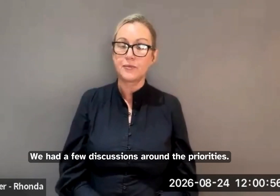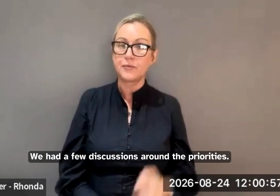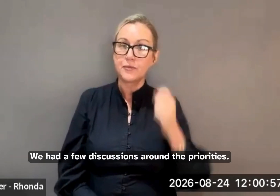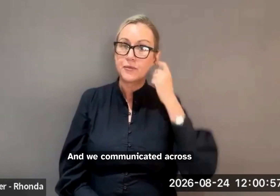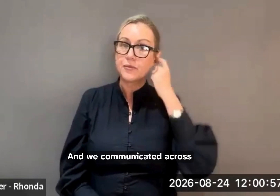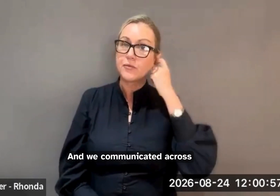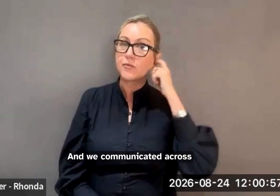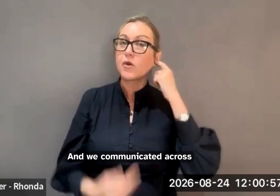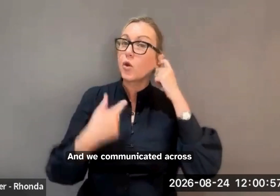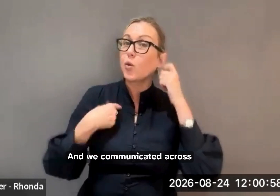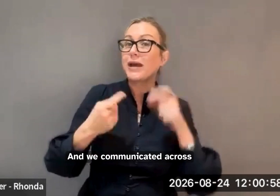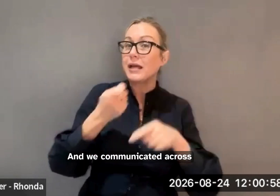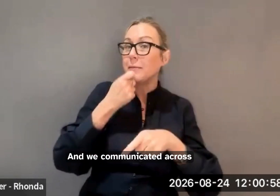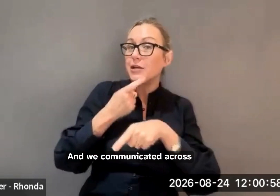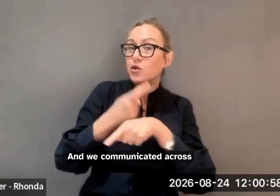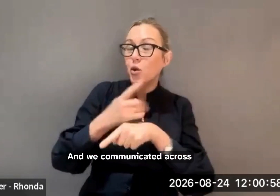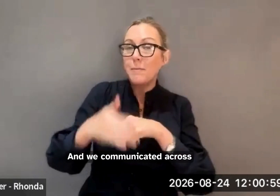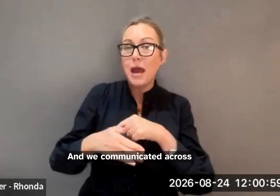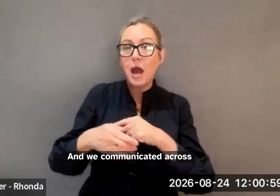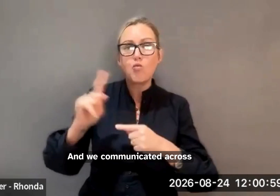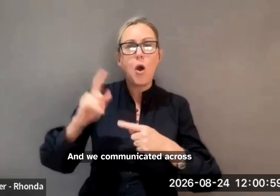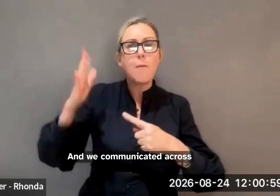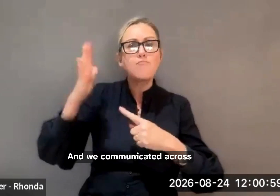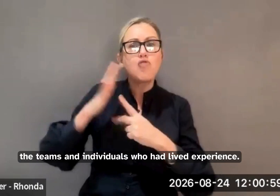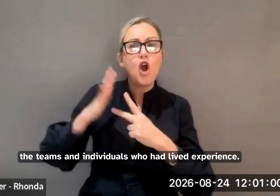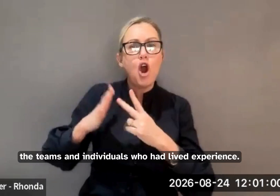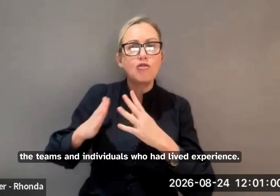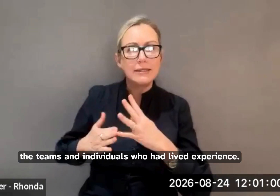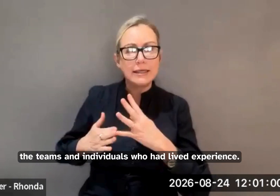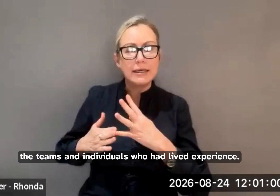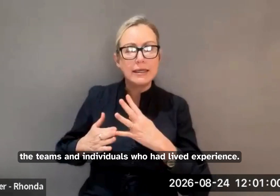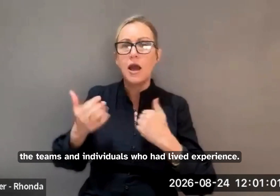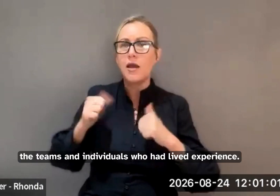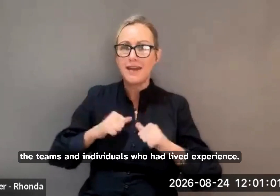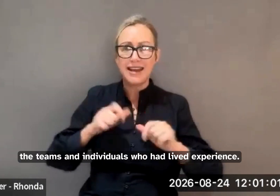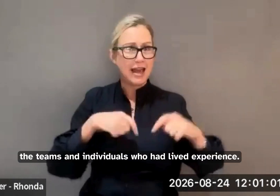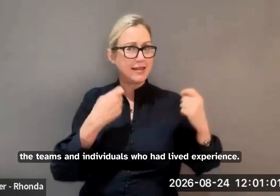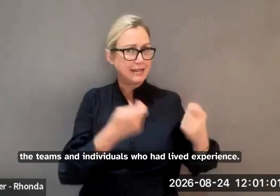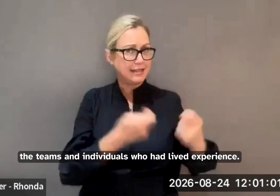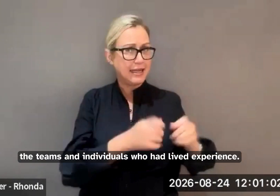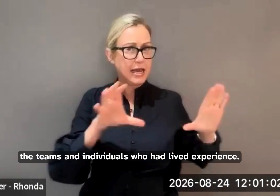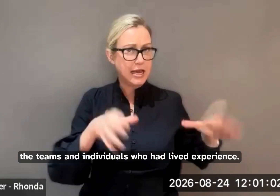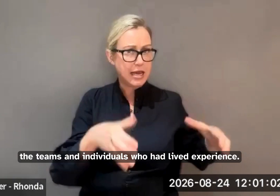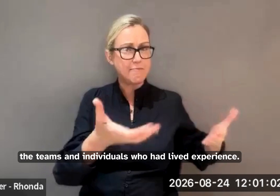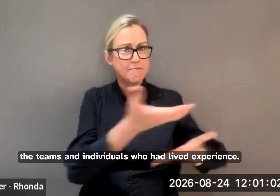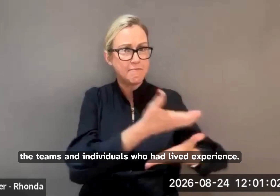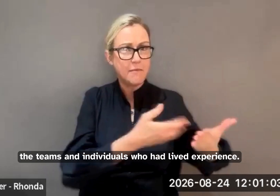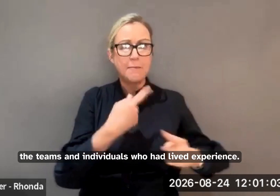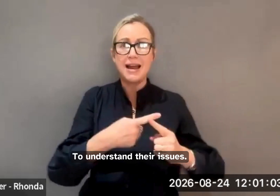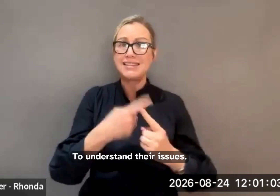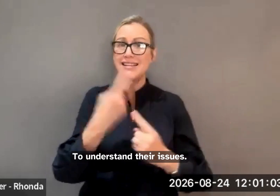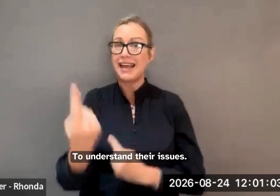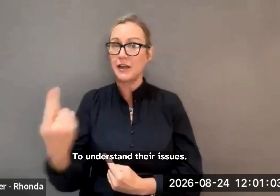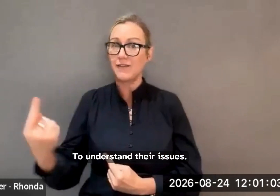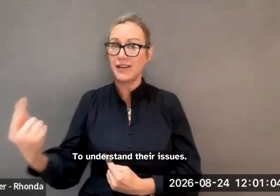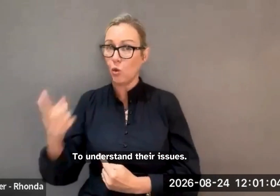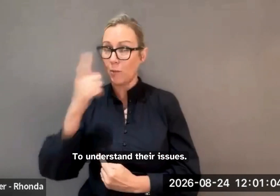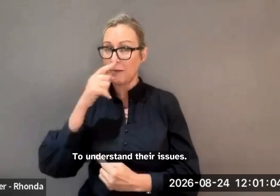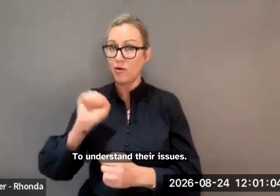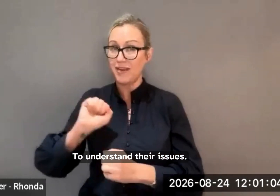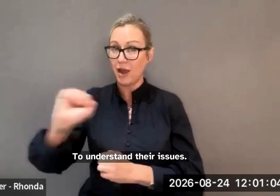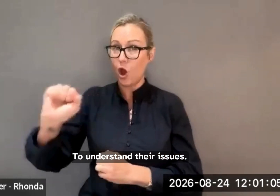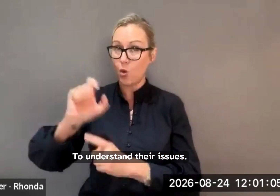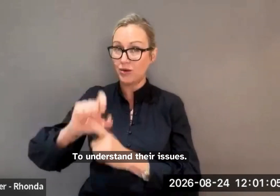the priorities and we communicated across the teams and individuals who had lived experience